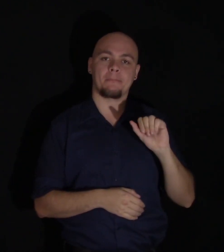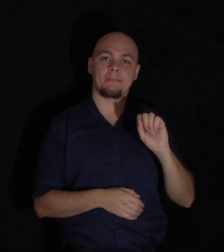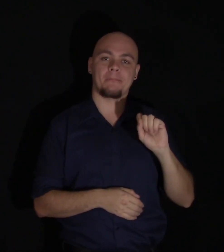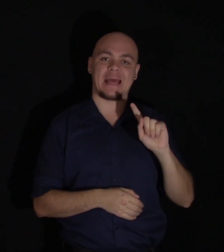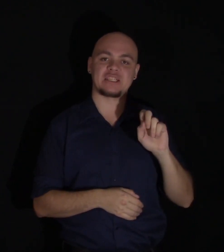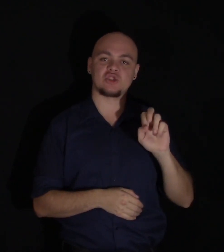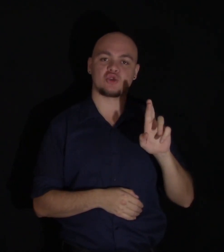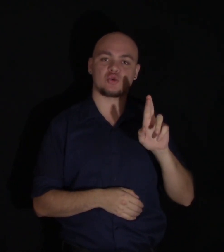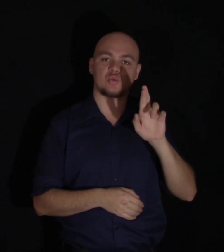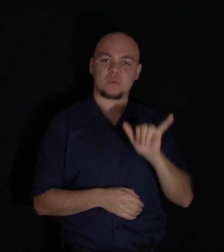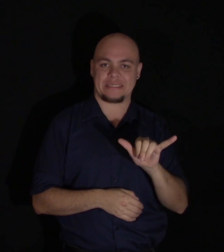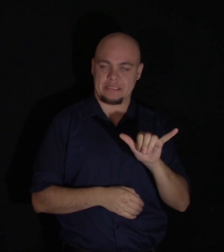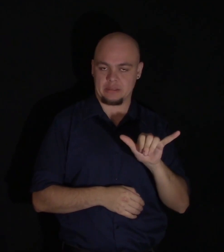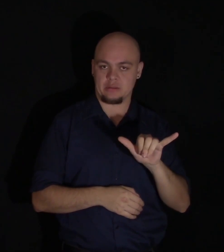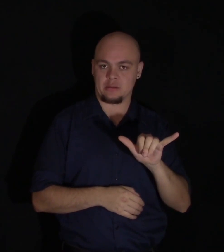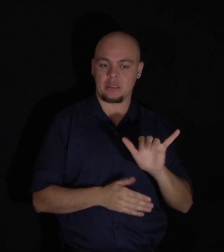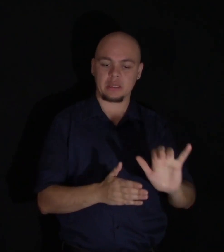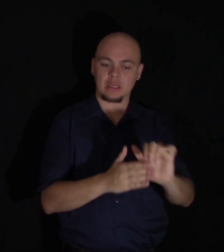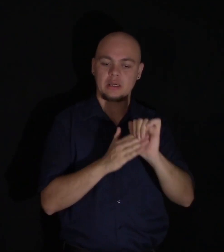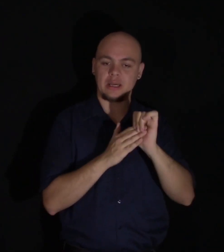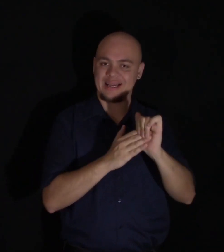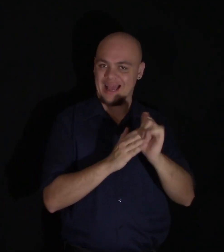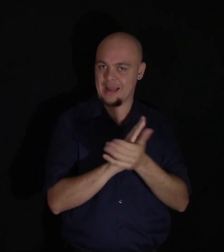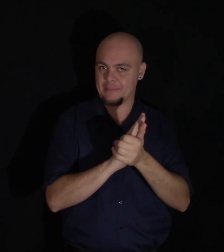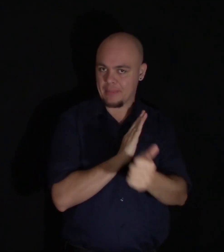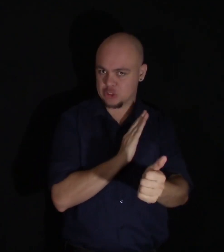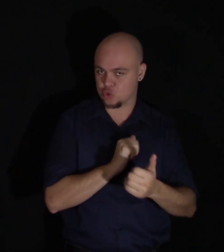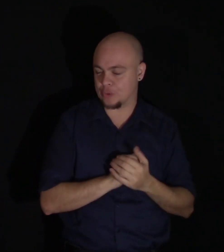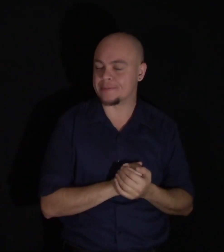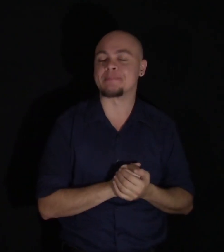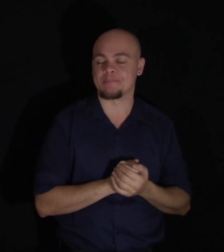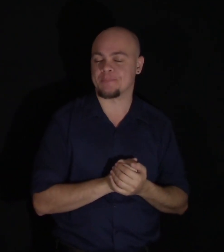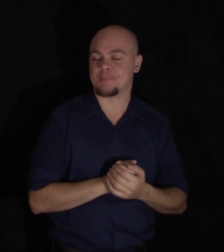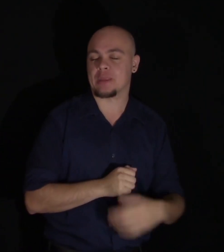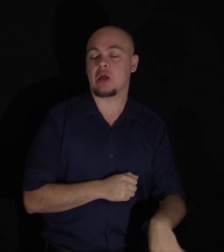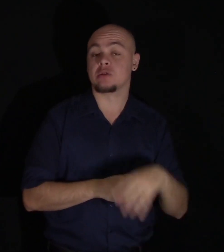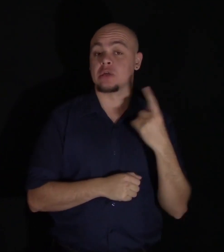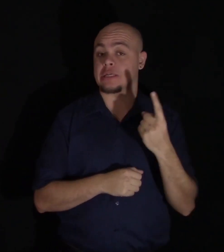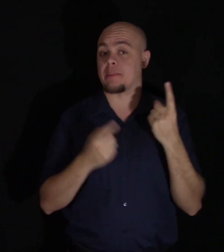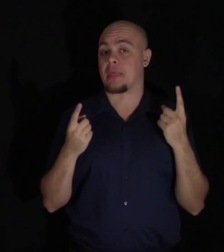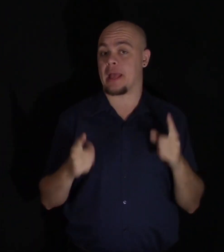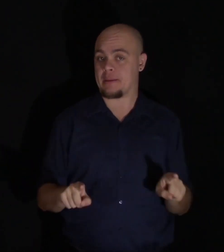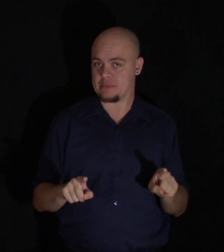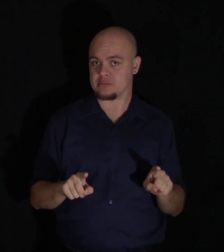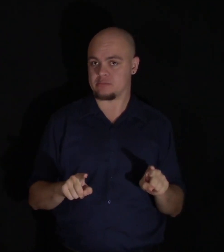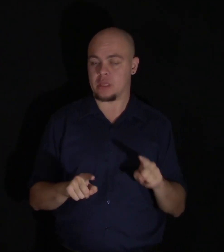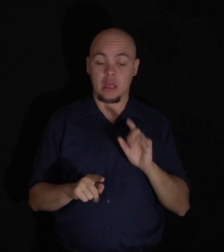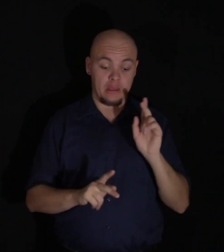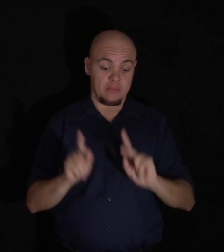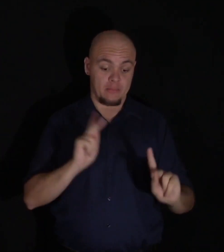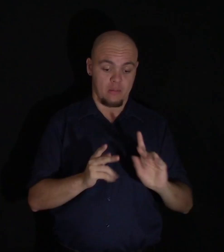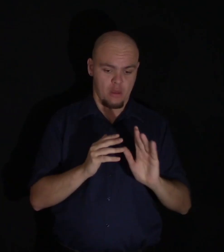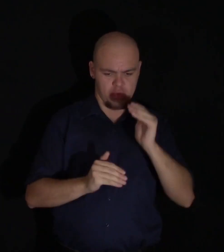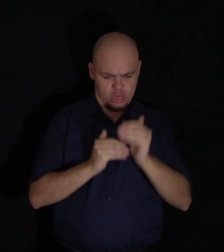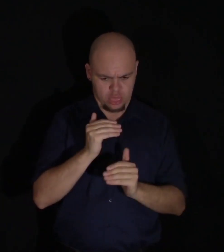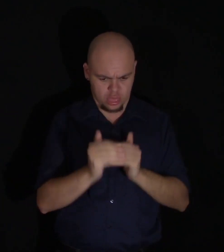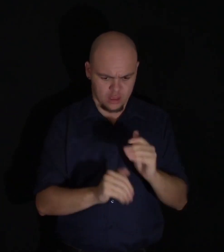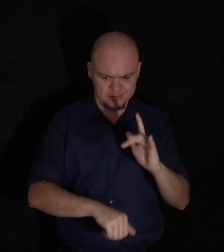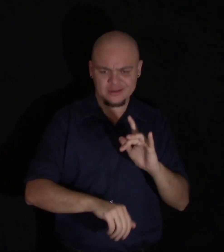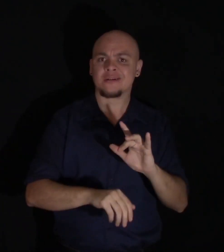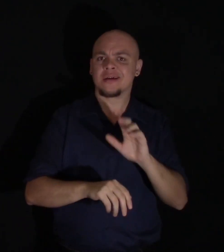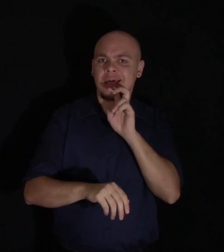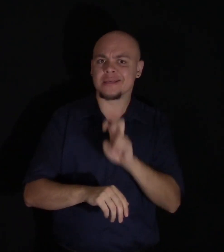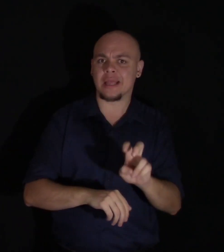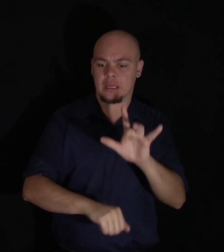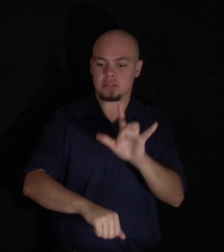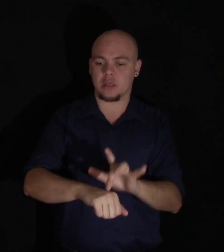guided mastery, right? And something else happened. These people who went through the process and touched the snake ended